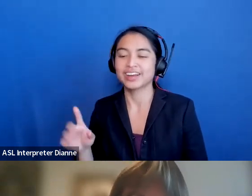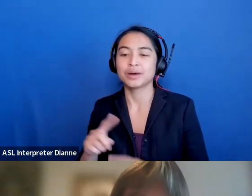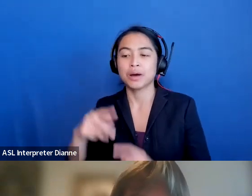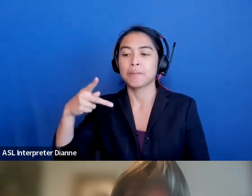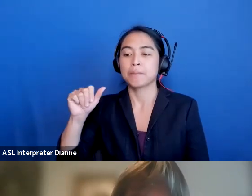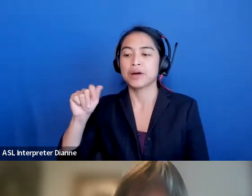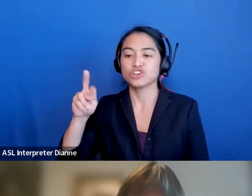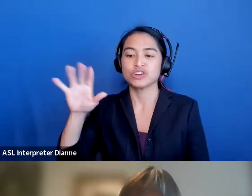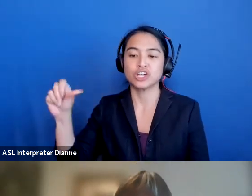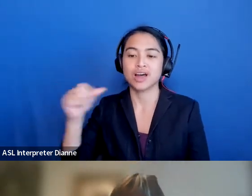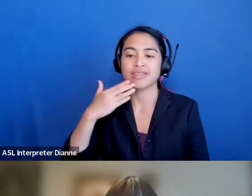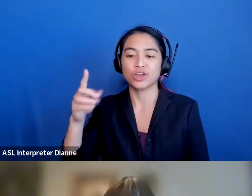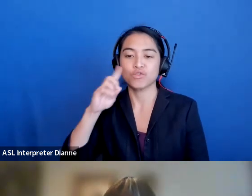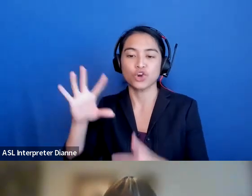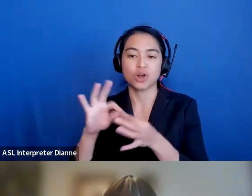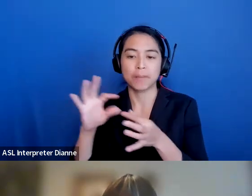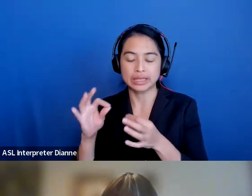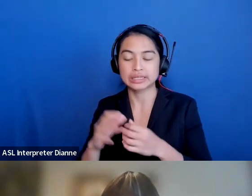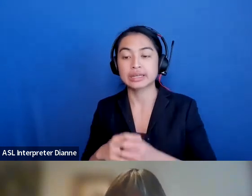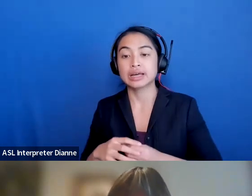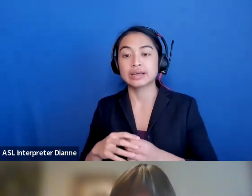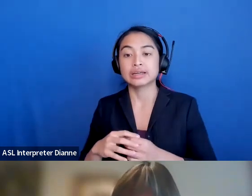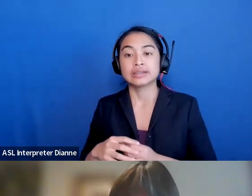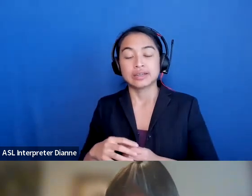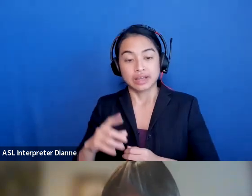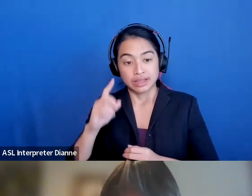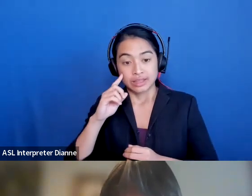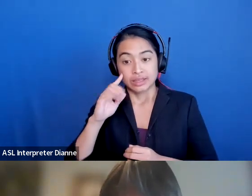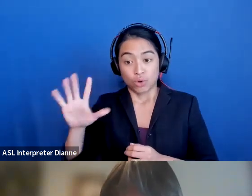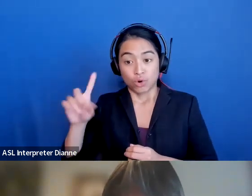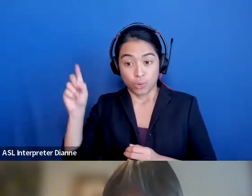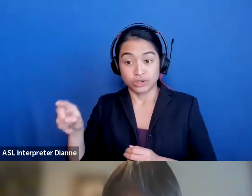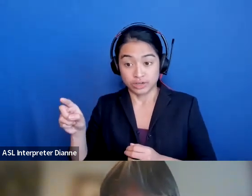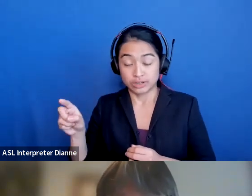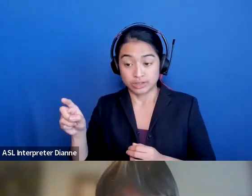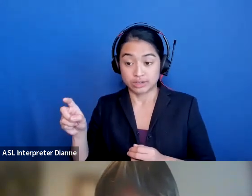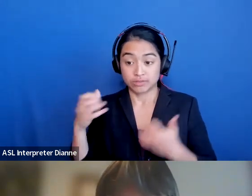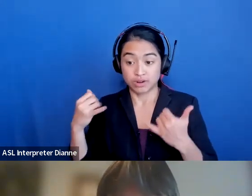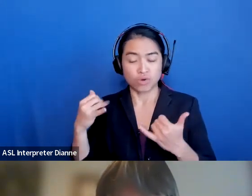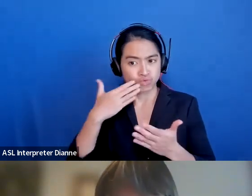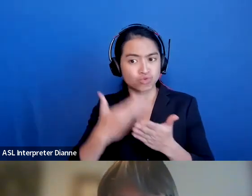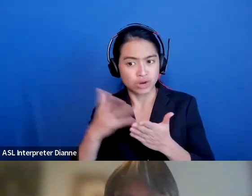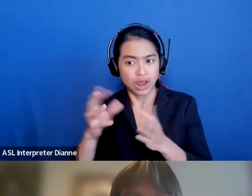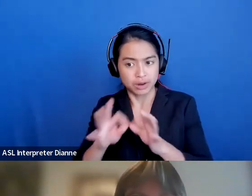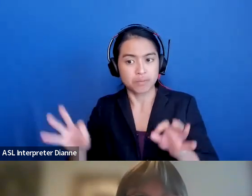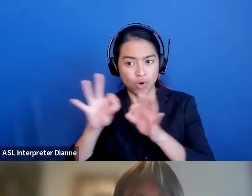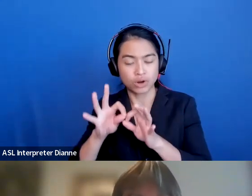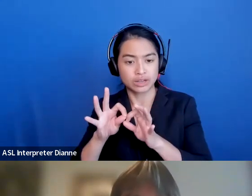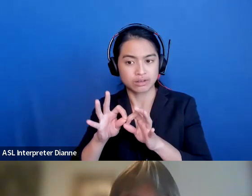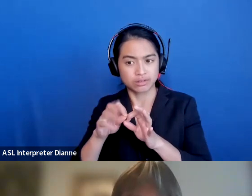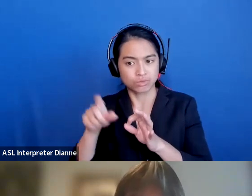Patricia, thank you for your comments. I think, you know, the questions that you raise are good and important and valid